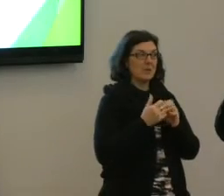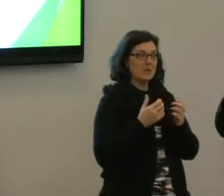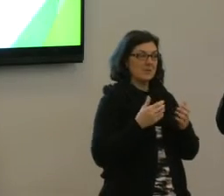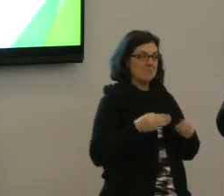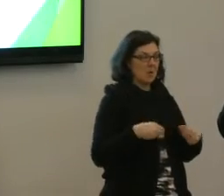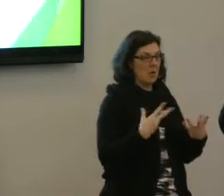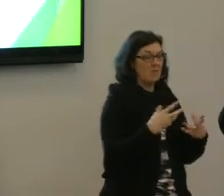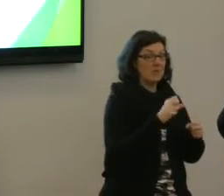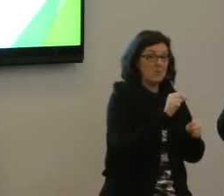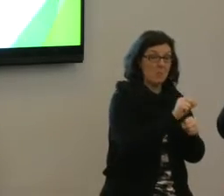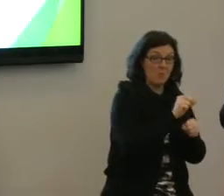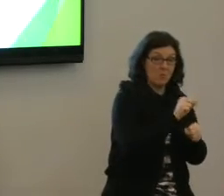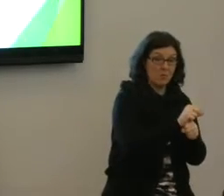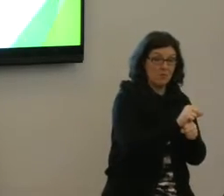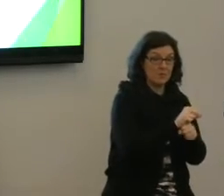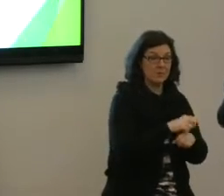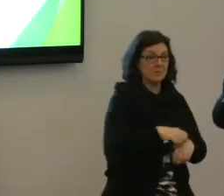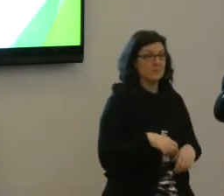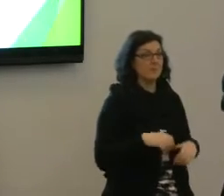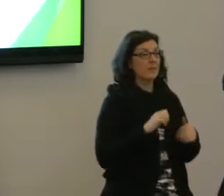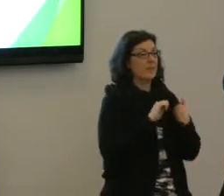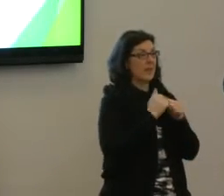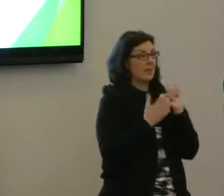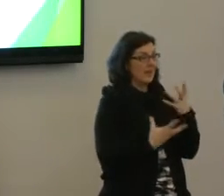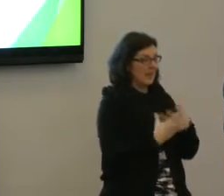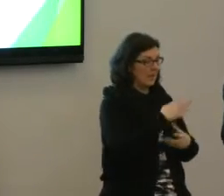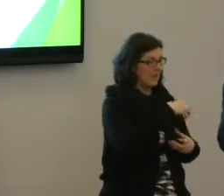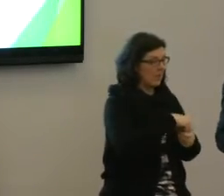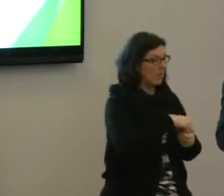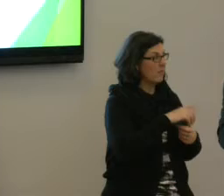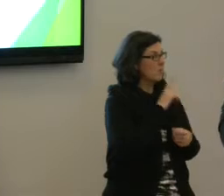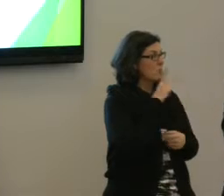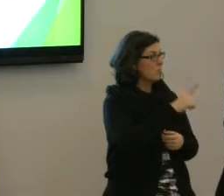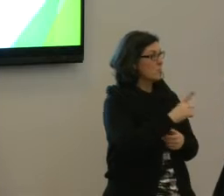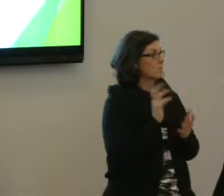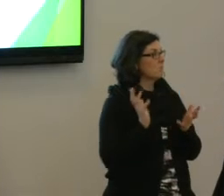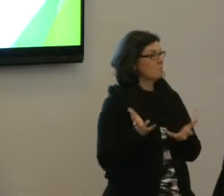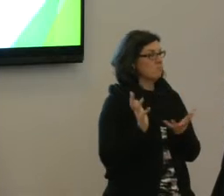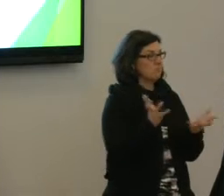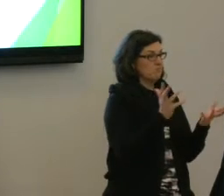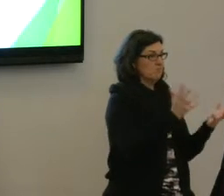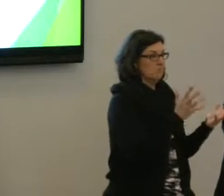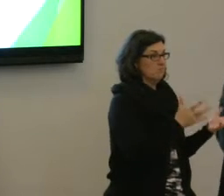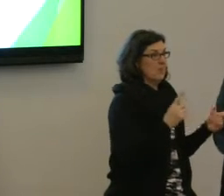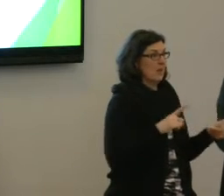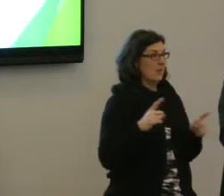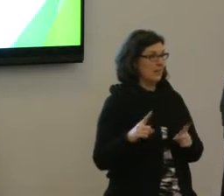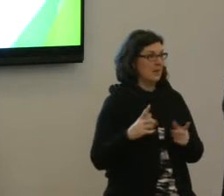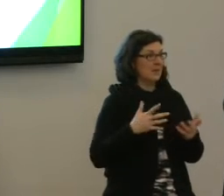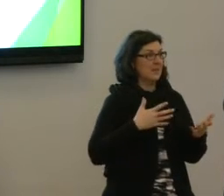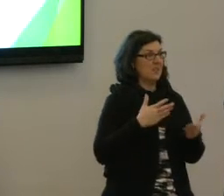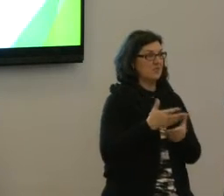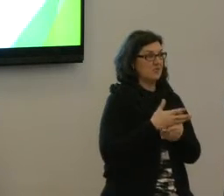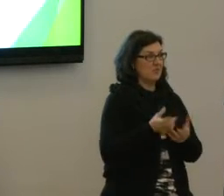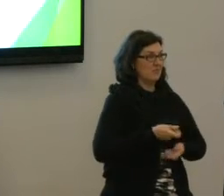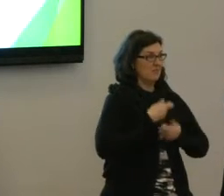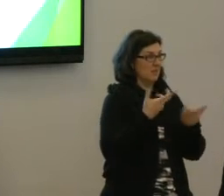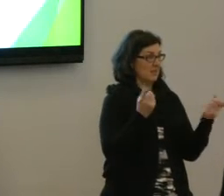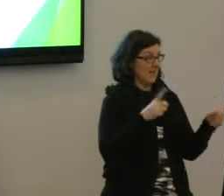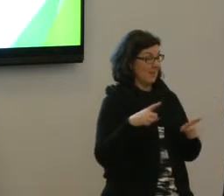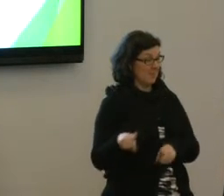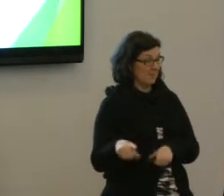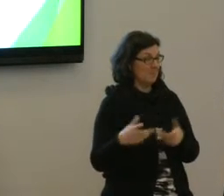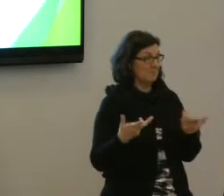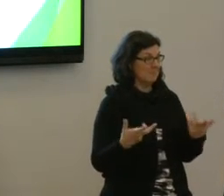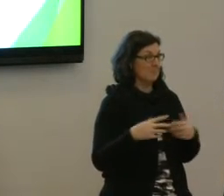how do we give them things to do and be around the table where the real conversations and the sharing is happening? And that's more